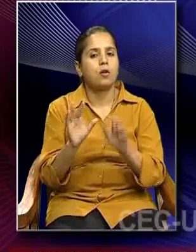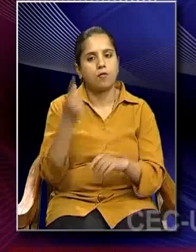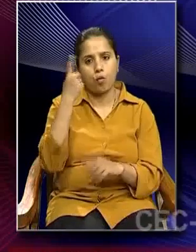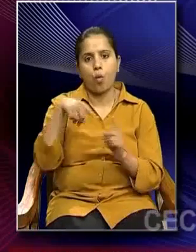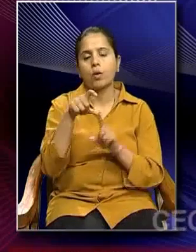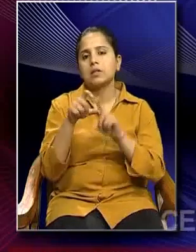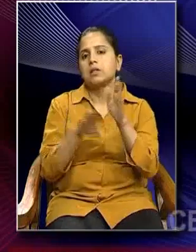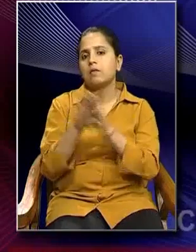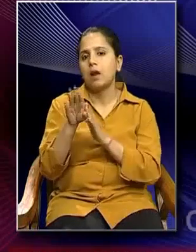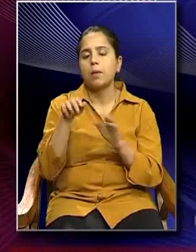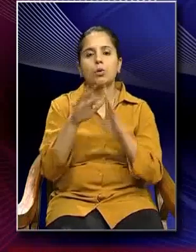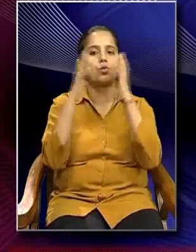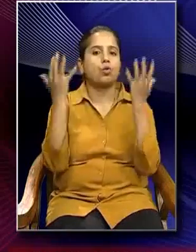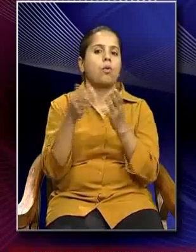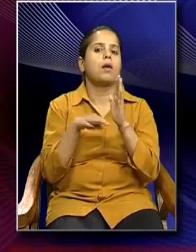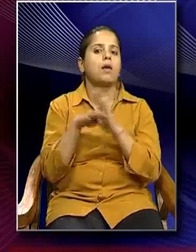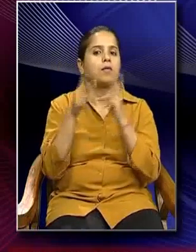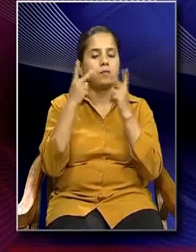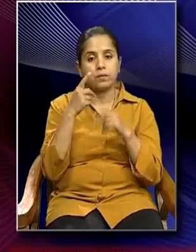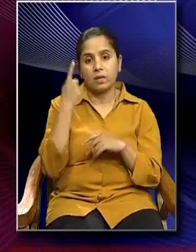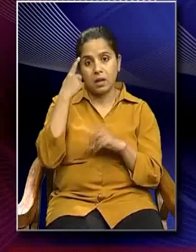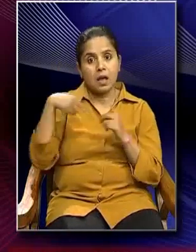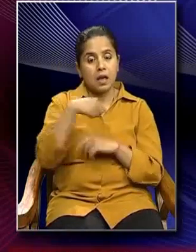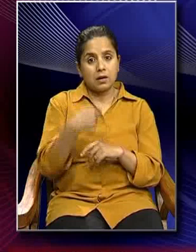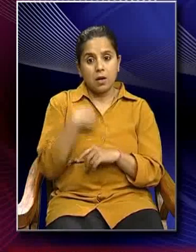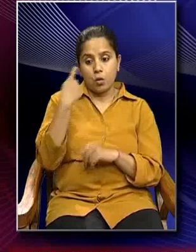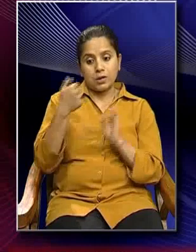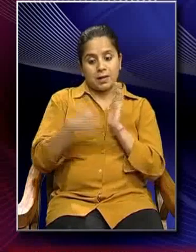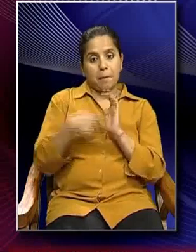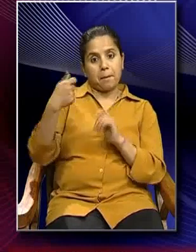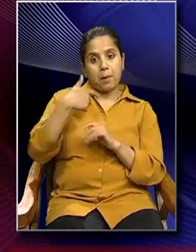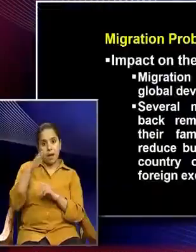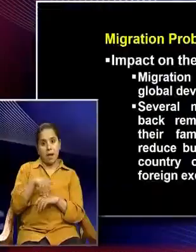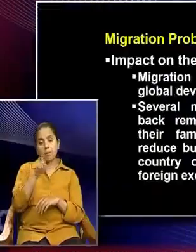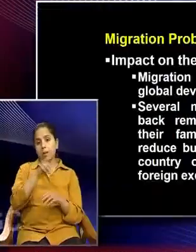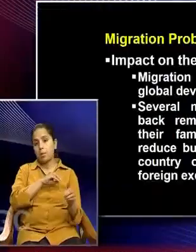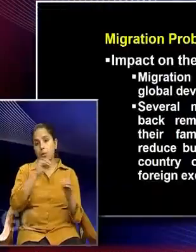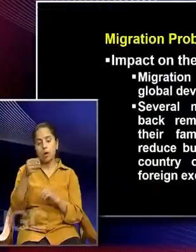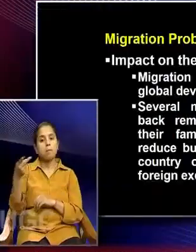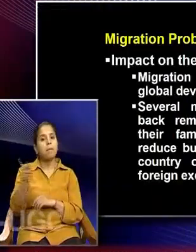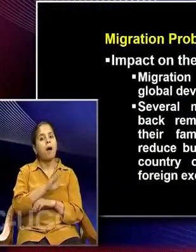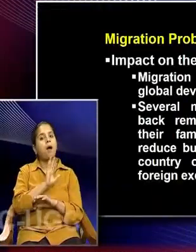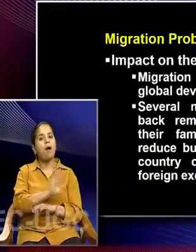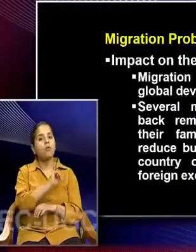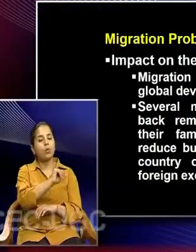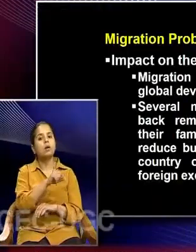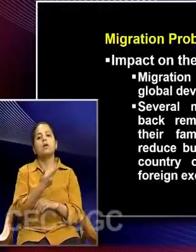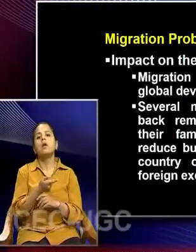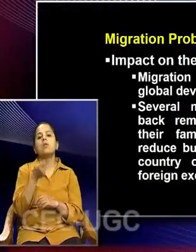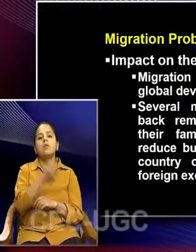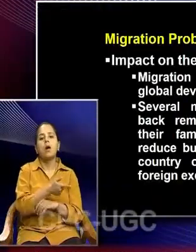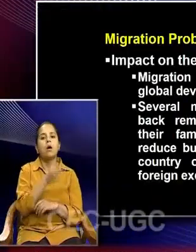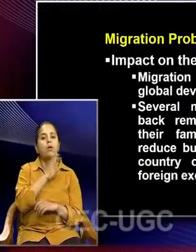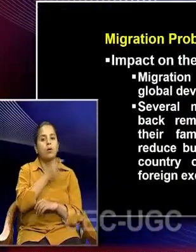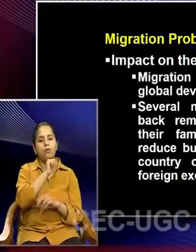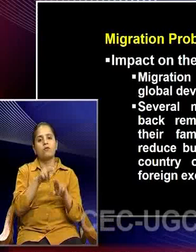development at the global level, and several migrant workers also send back remittances or earning to